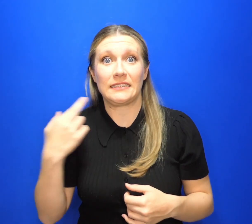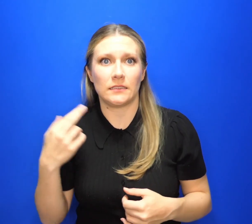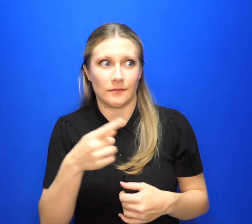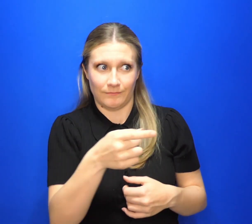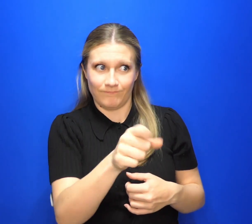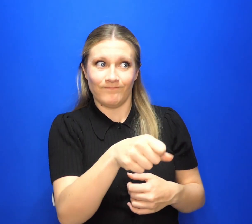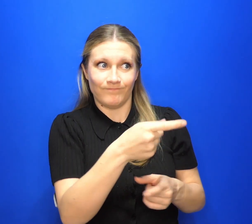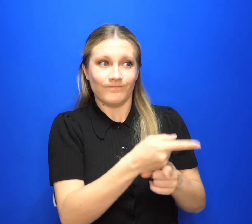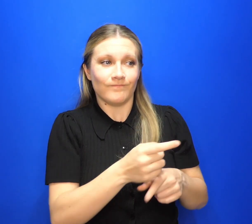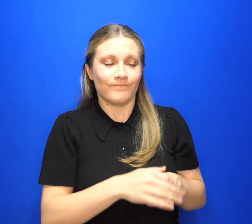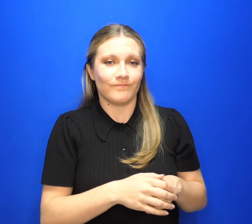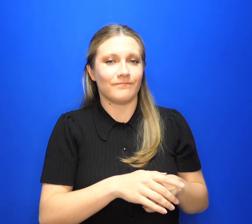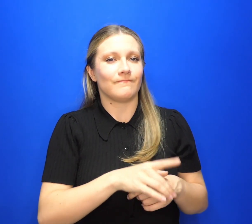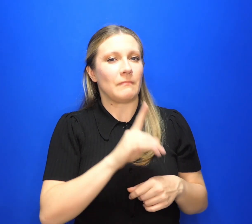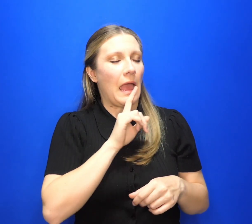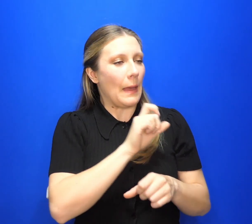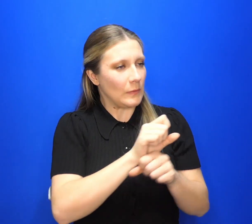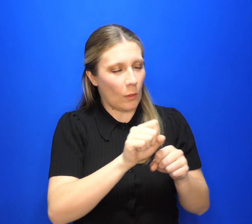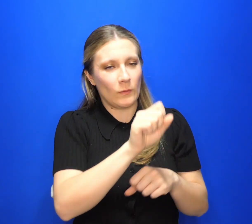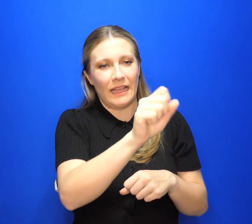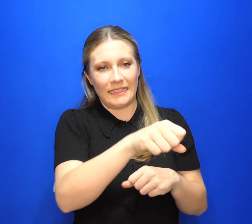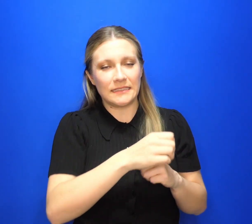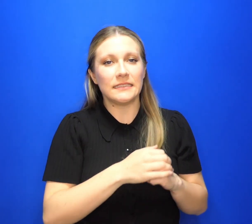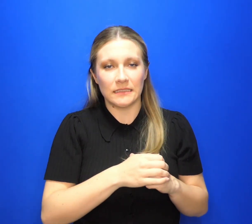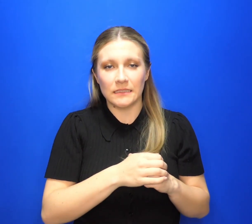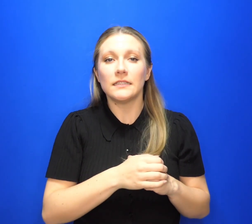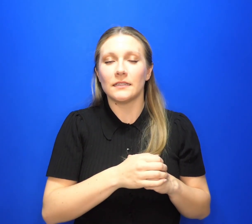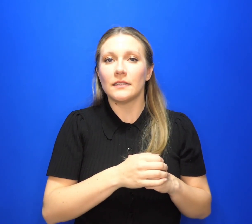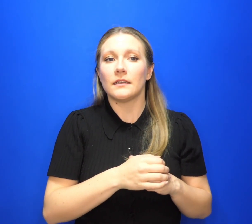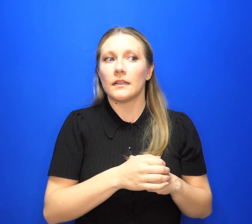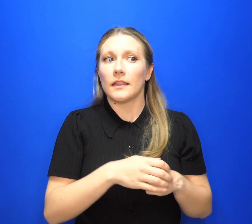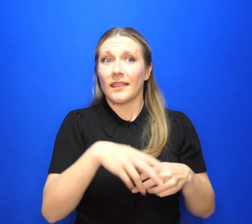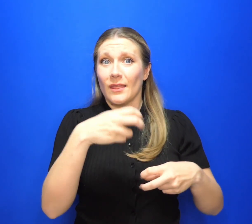Yeah. Absolutely. And I think that the issue there too is